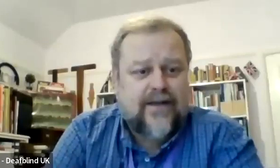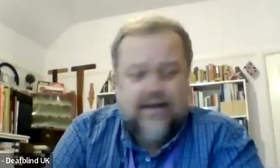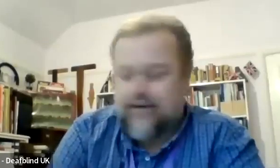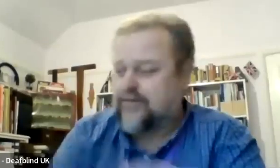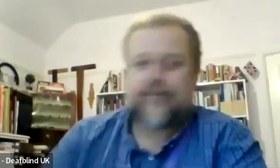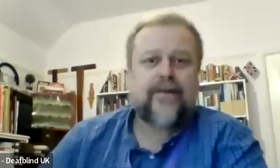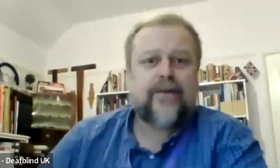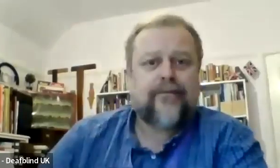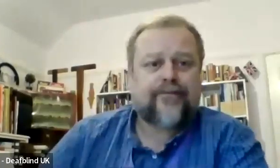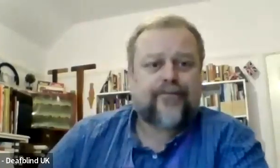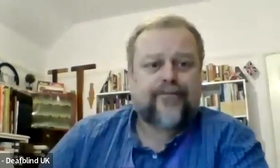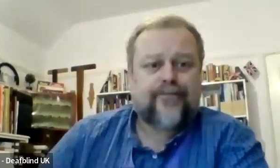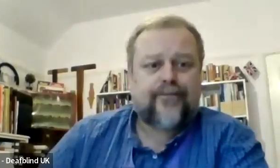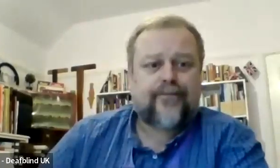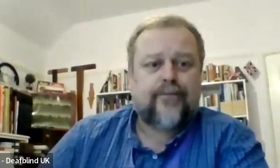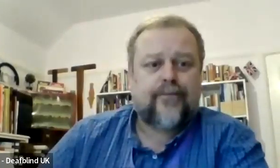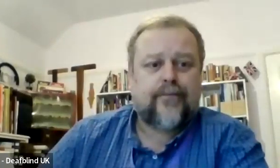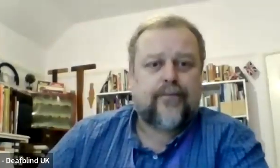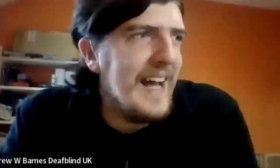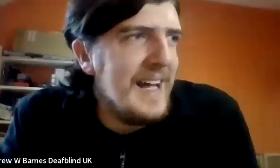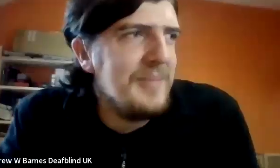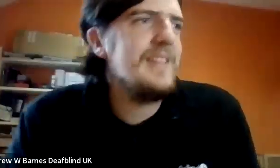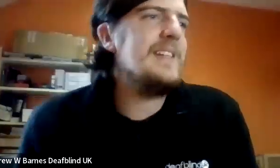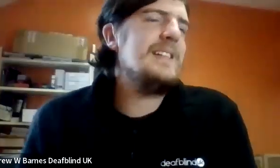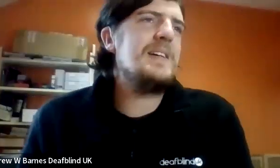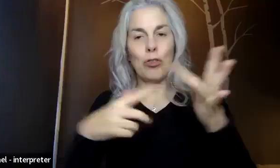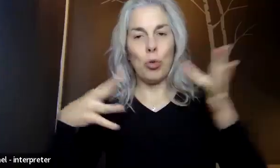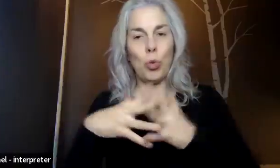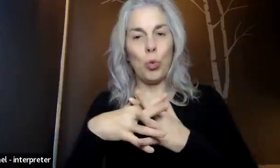opportunities. Thank you, Andrew. Brilliant. Thank you, Mike.